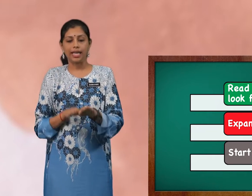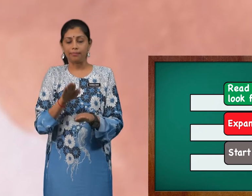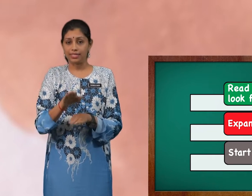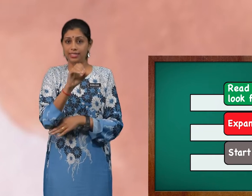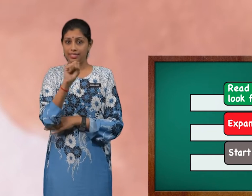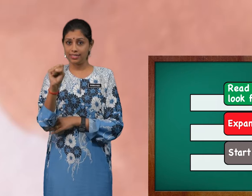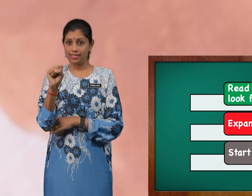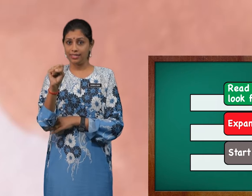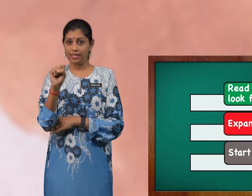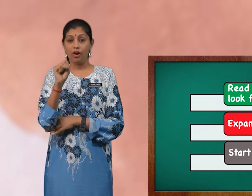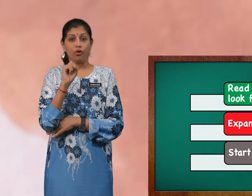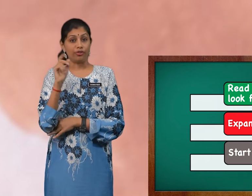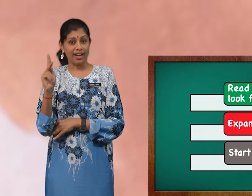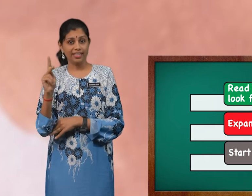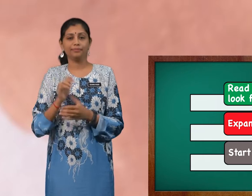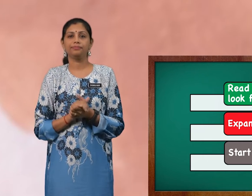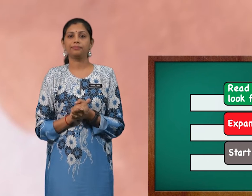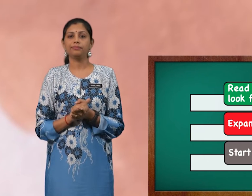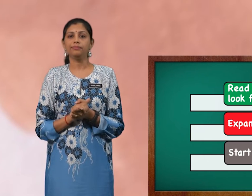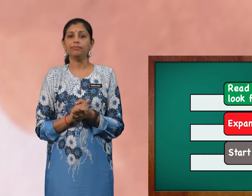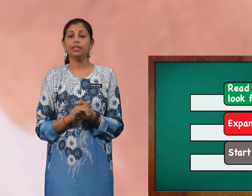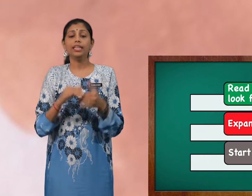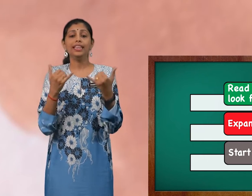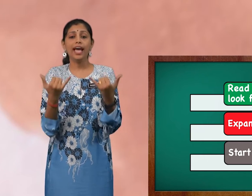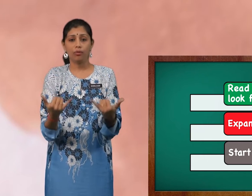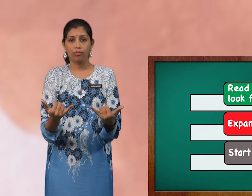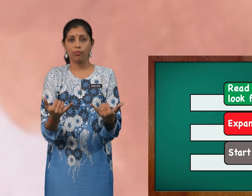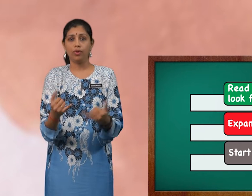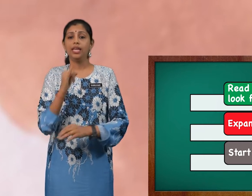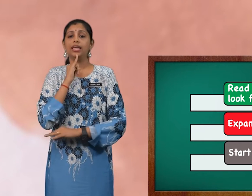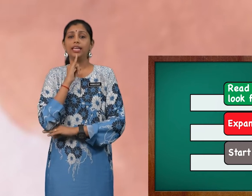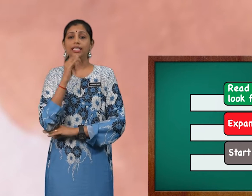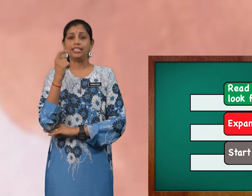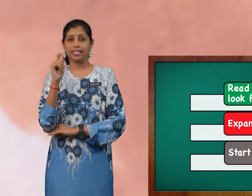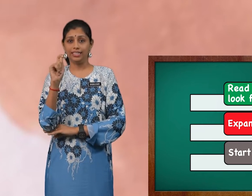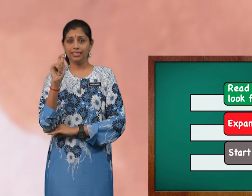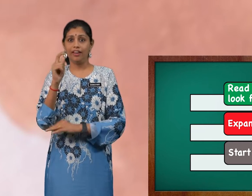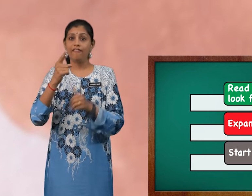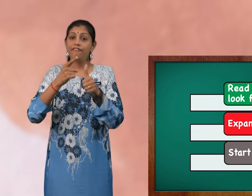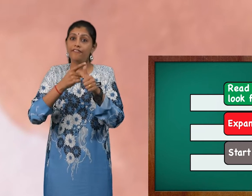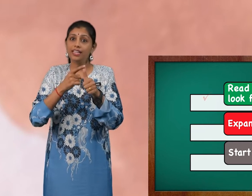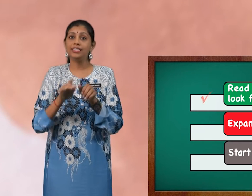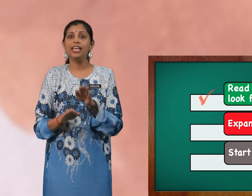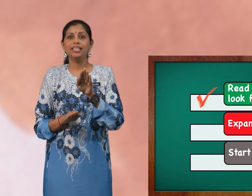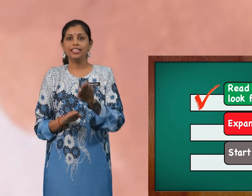steps. All right. Now is the first